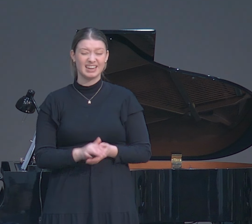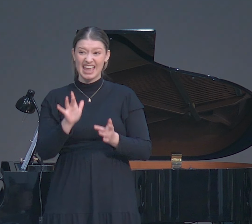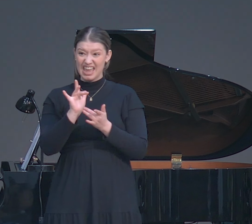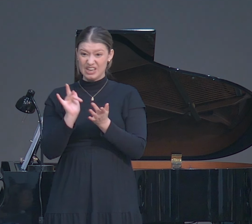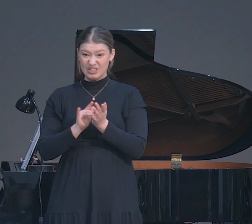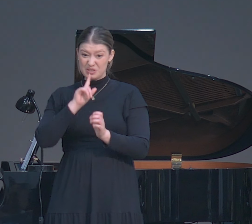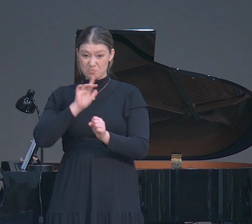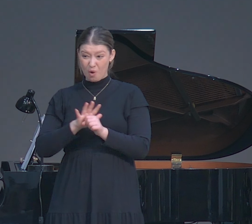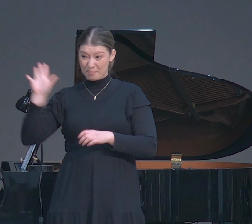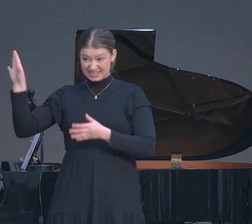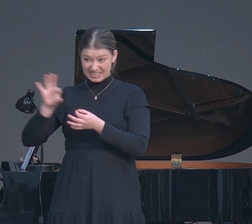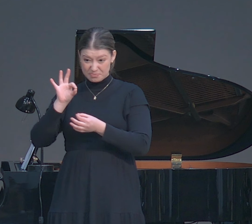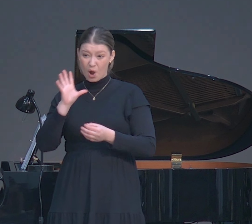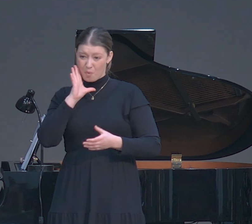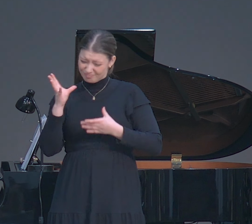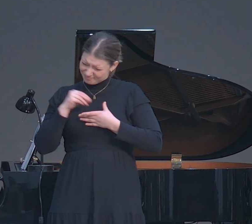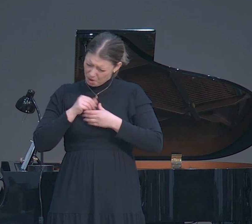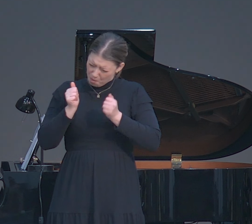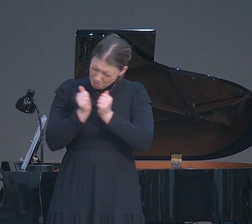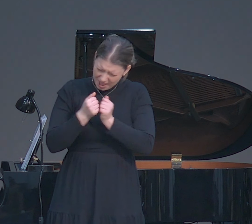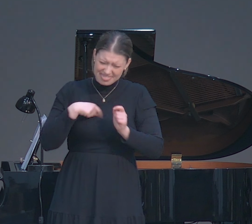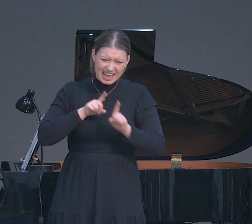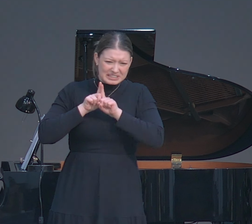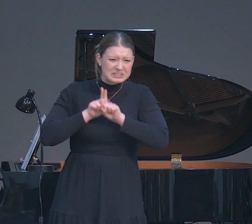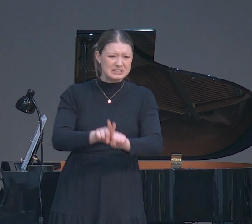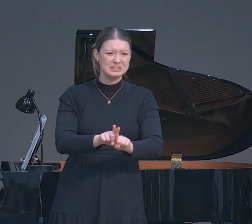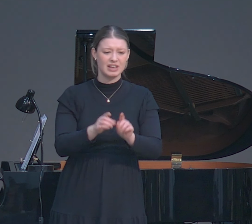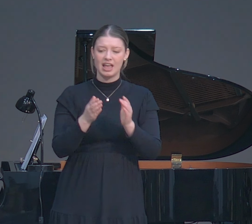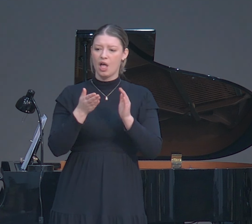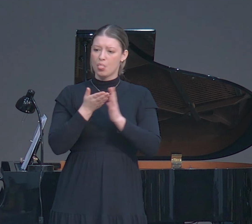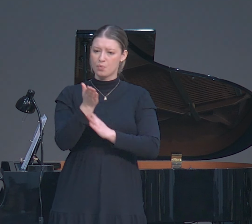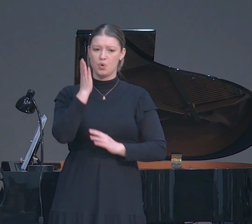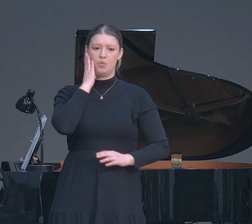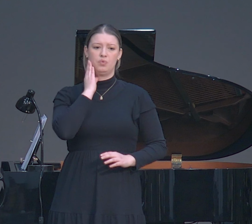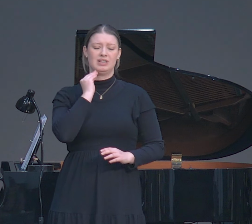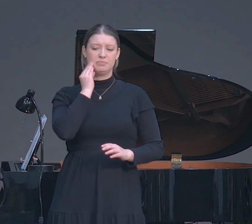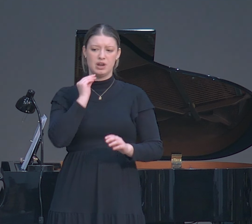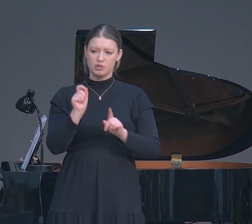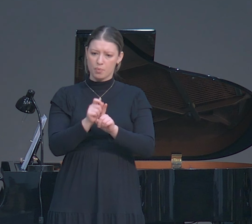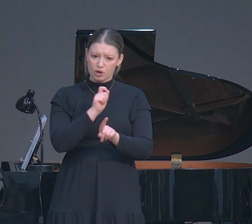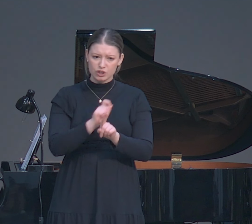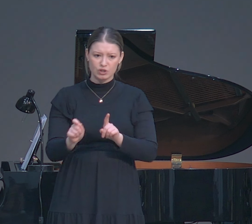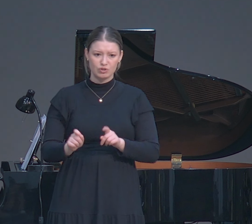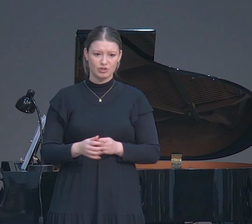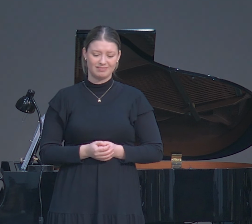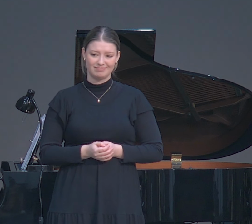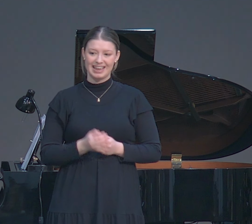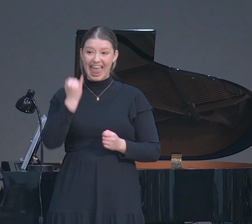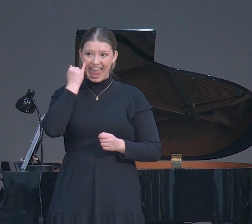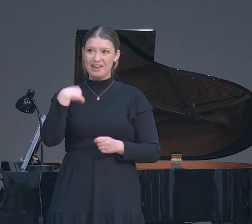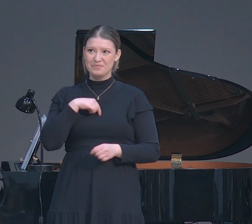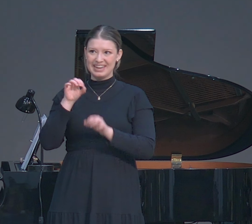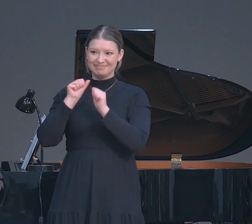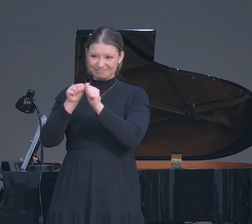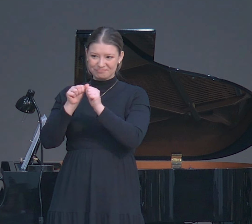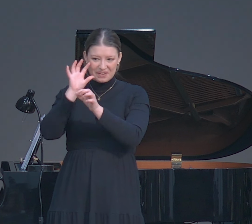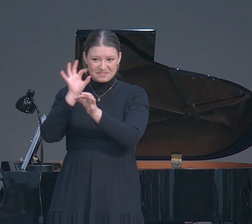would be with us if we experience persecution. He will be faithful. So number